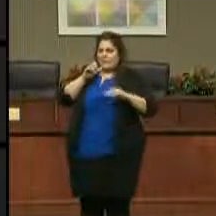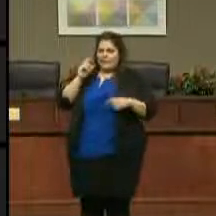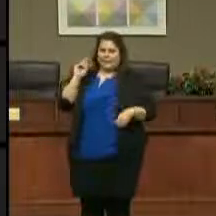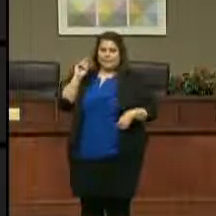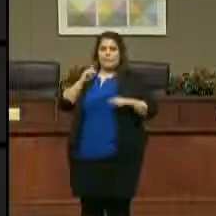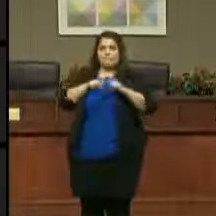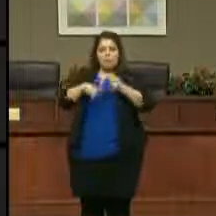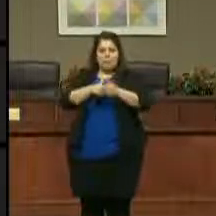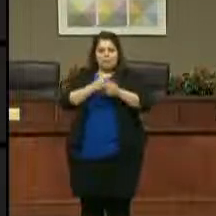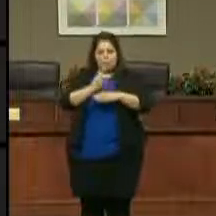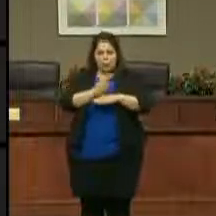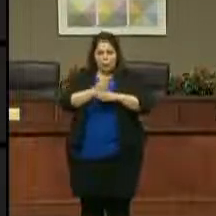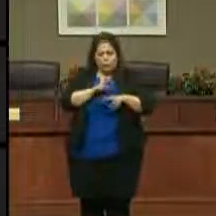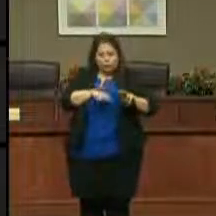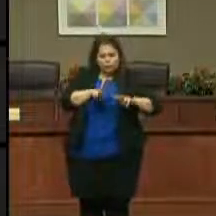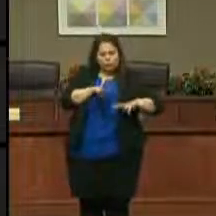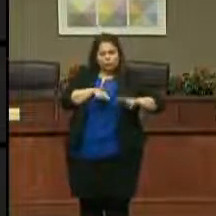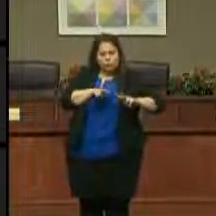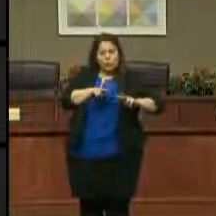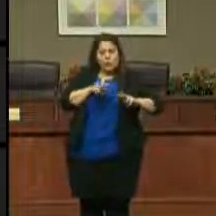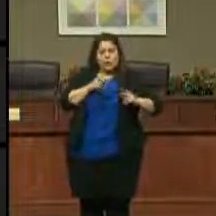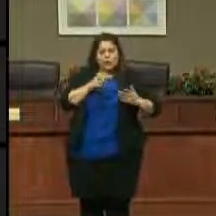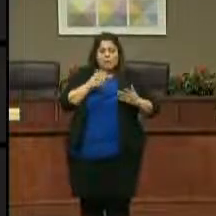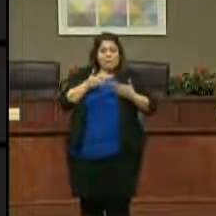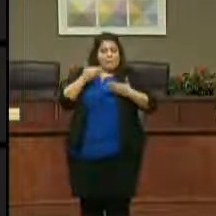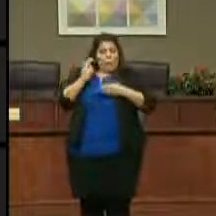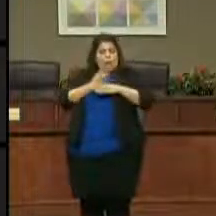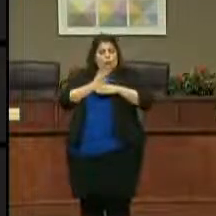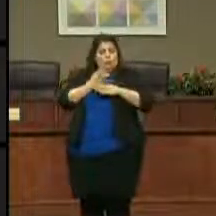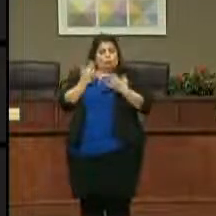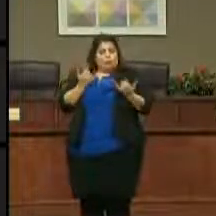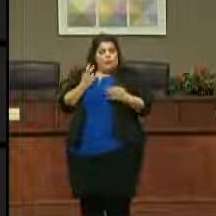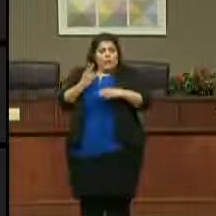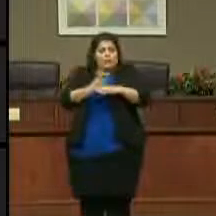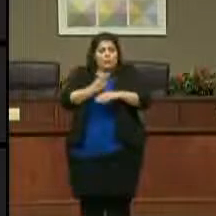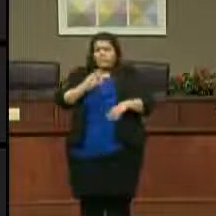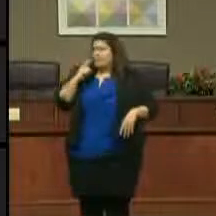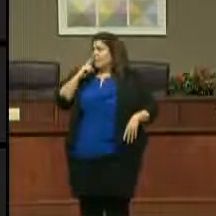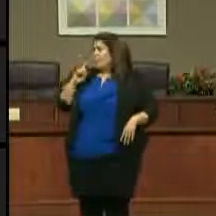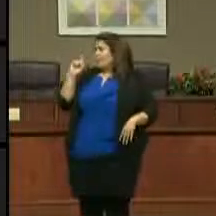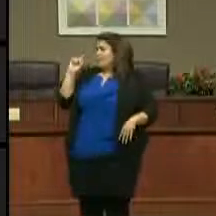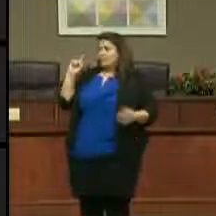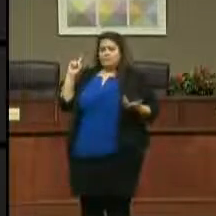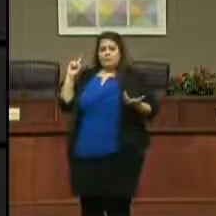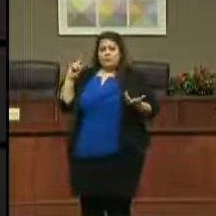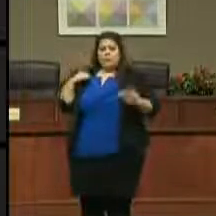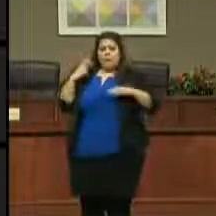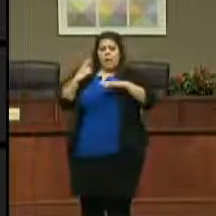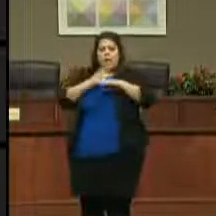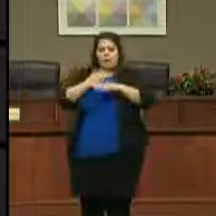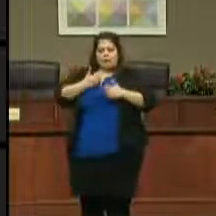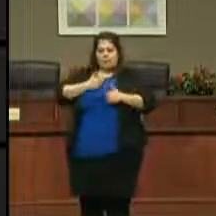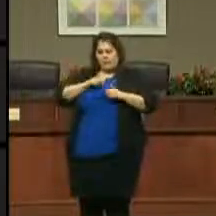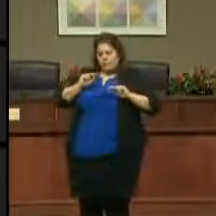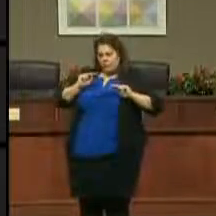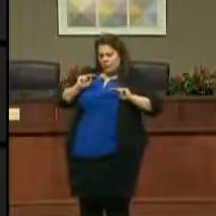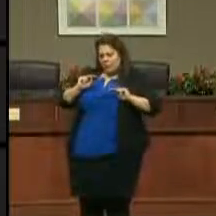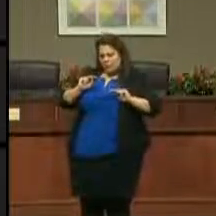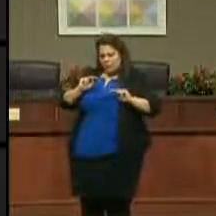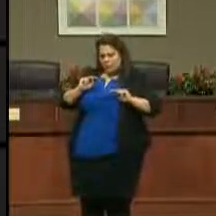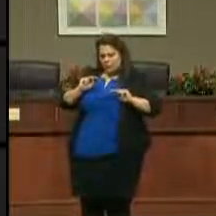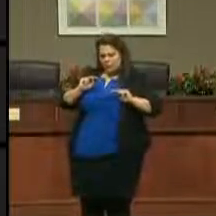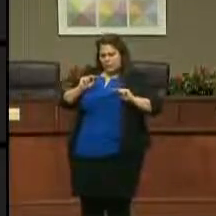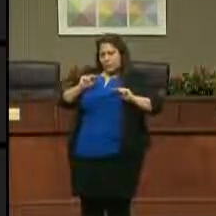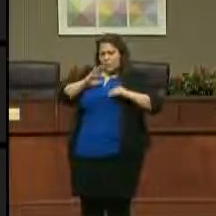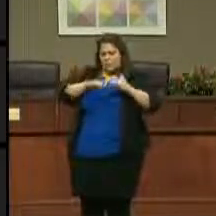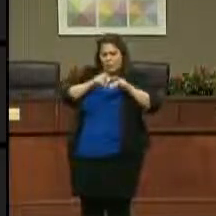use it and have used it in the past and use it today, because this is the one that we use to monitor the health of our